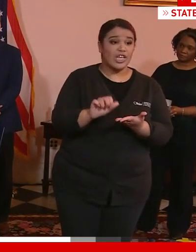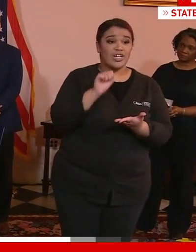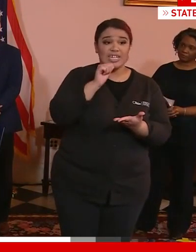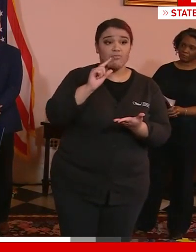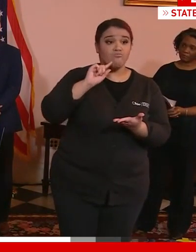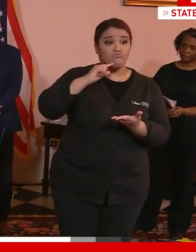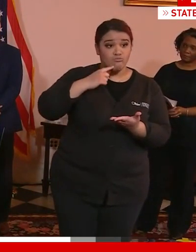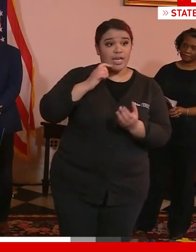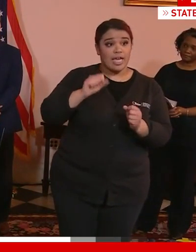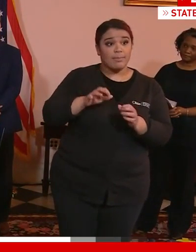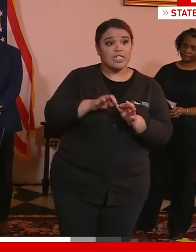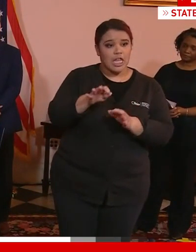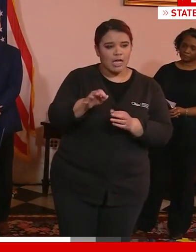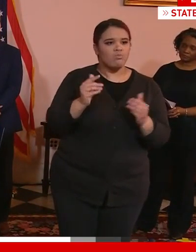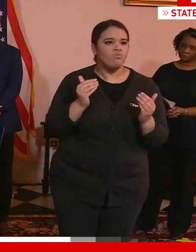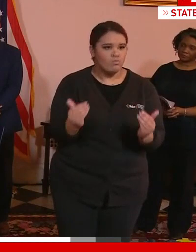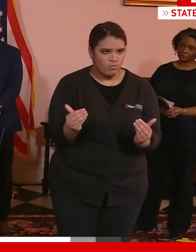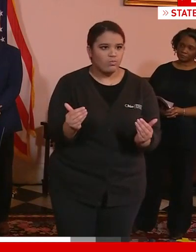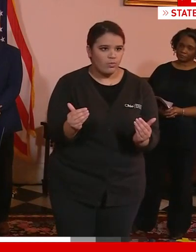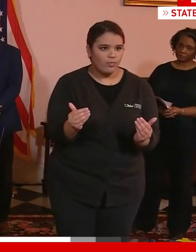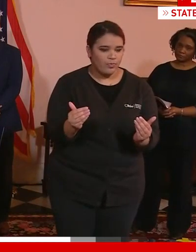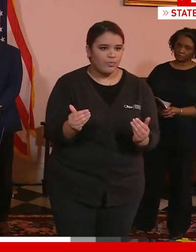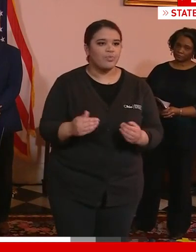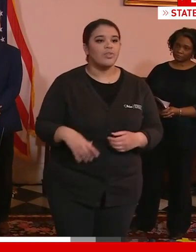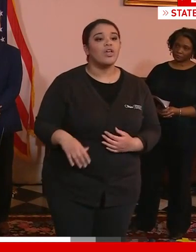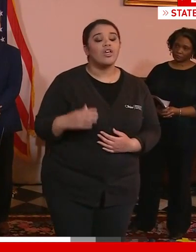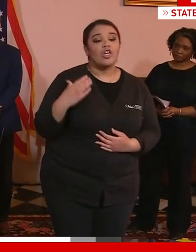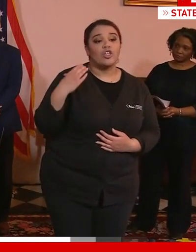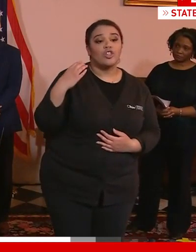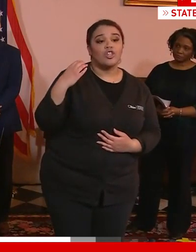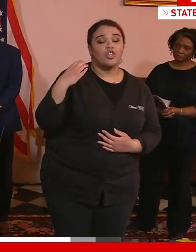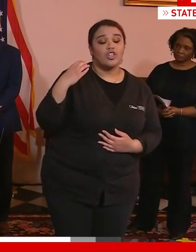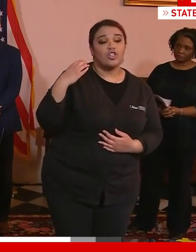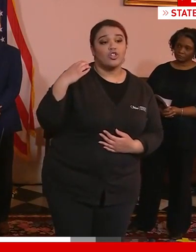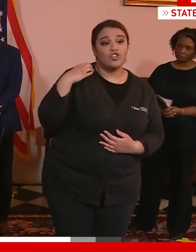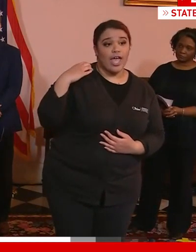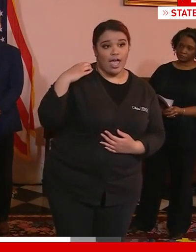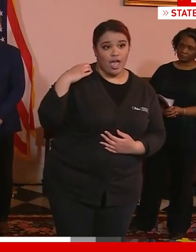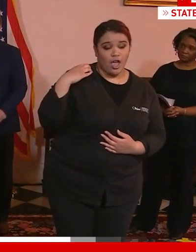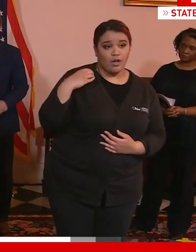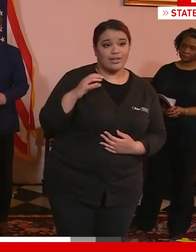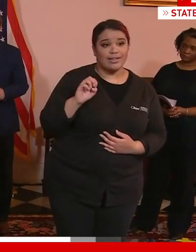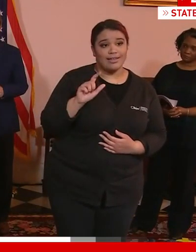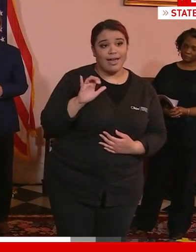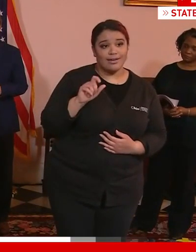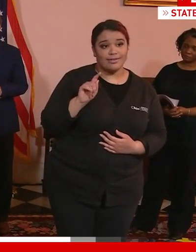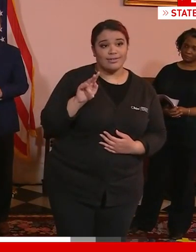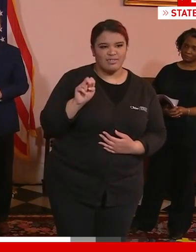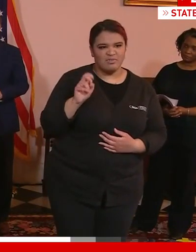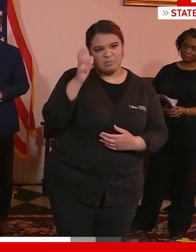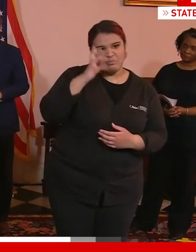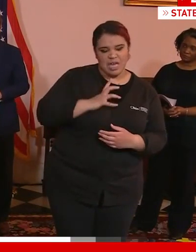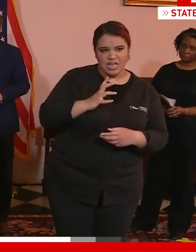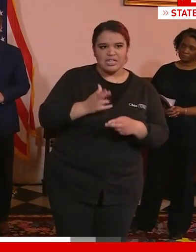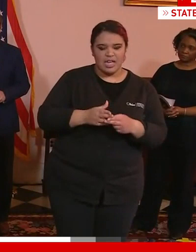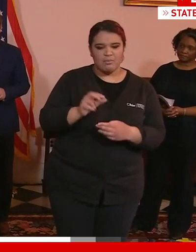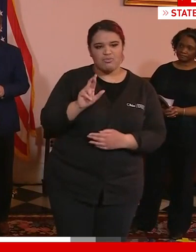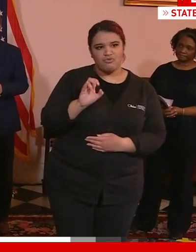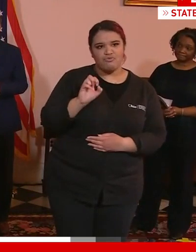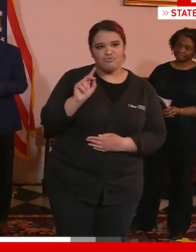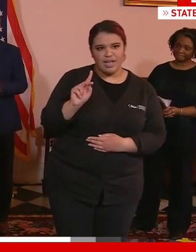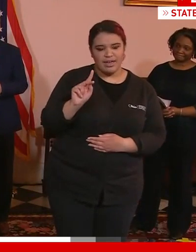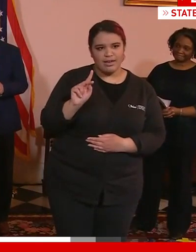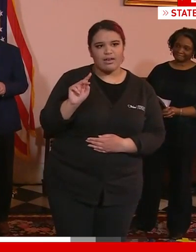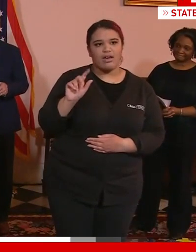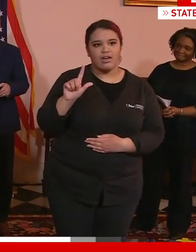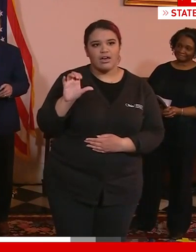the chair-elect of the OHA is the president of University of Cincinnati Health, Dr. Rick Lofgren, and he always observes when we talk